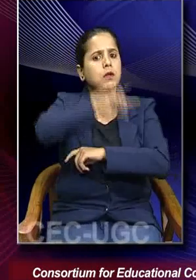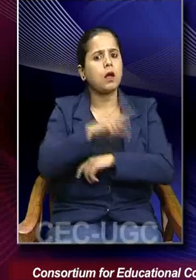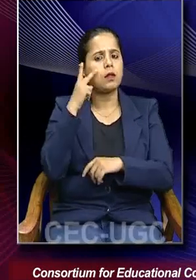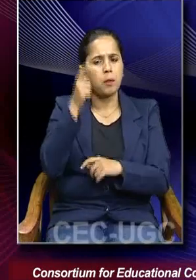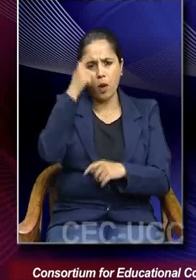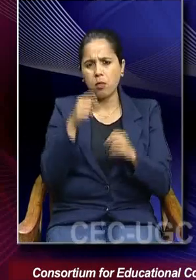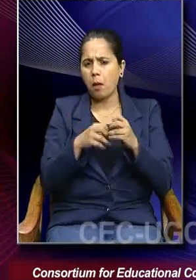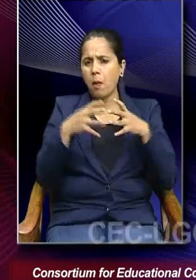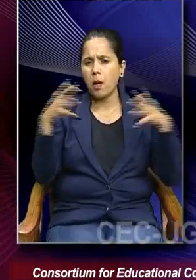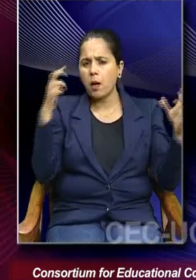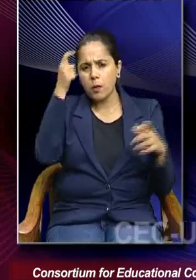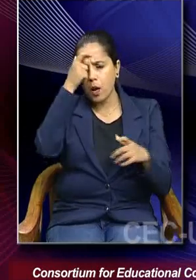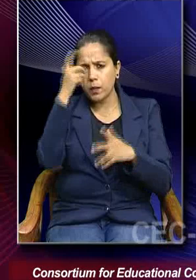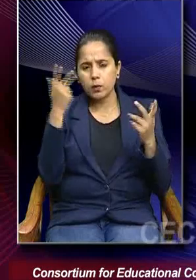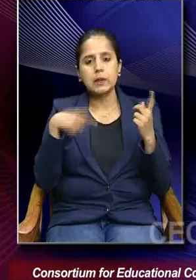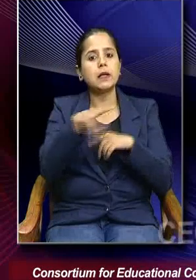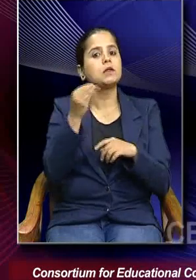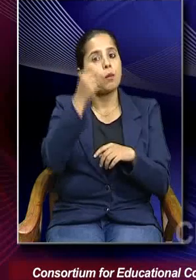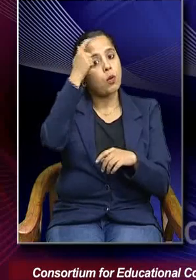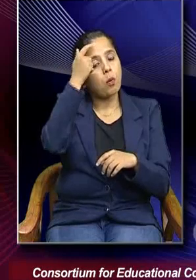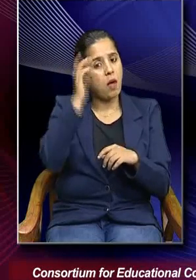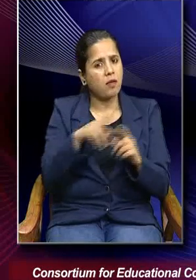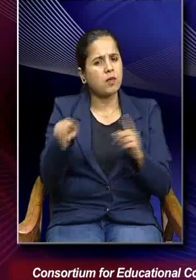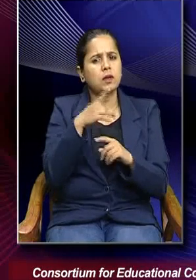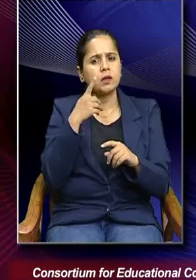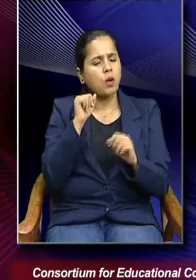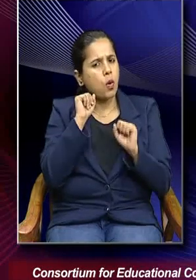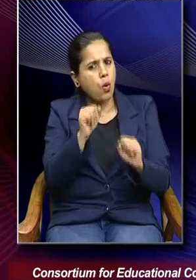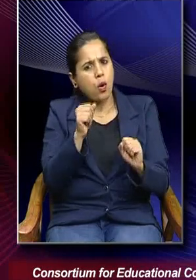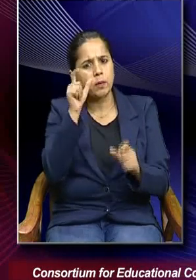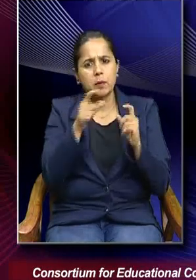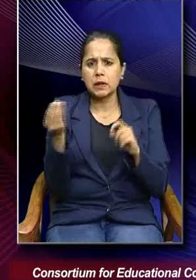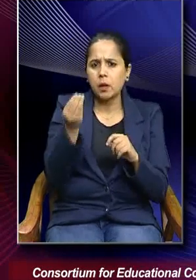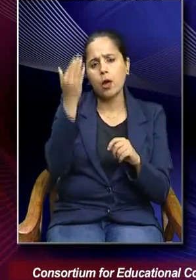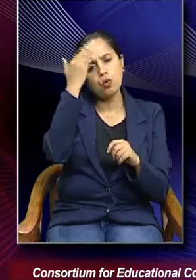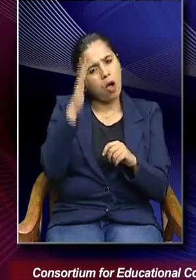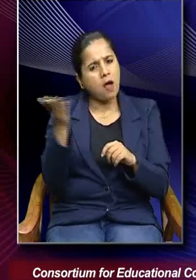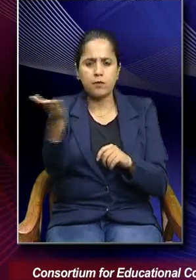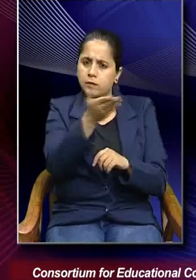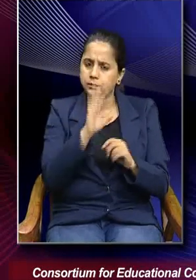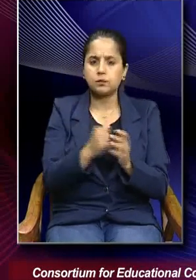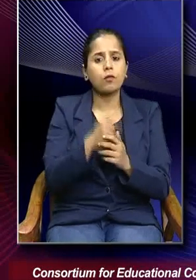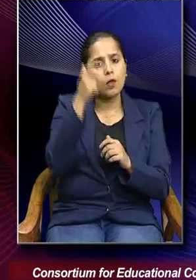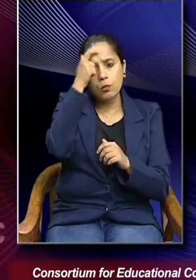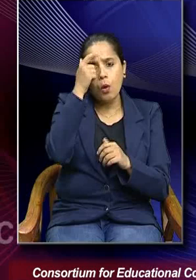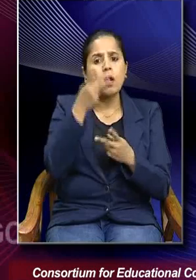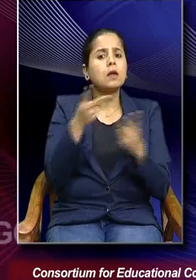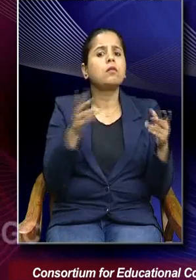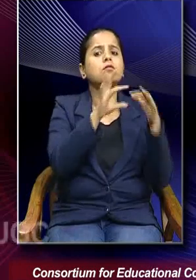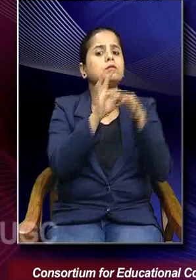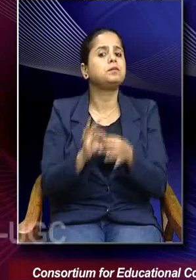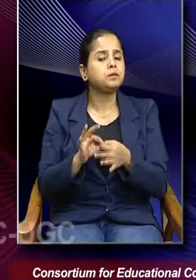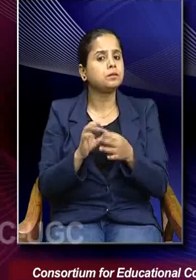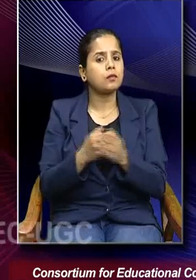we'll be looking through some of the problems which is very kind of known to one and all, problems which is